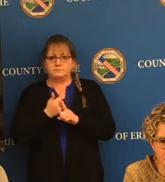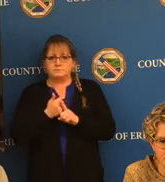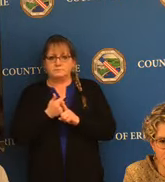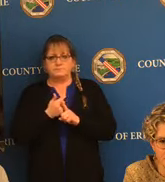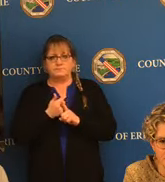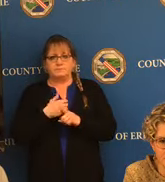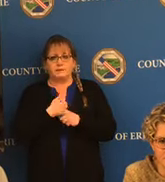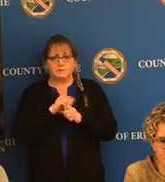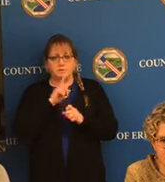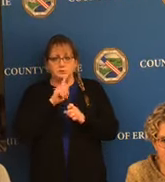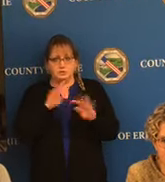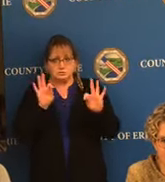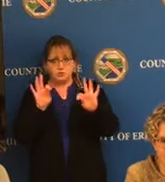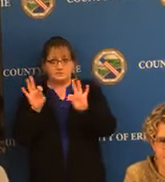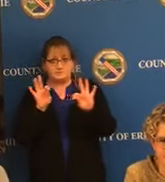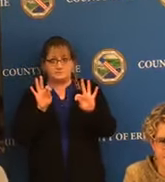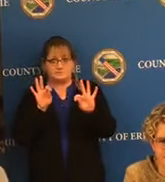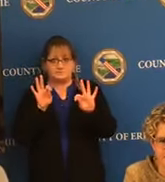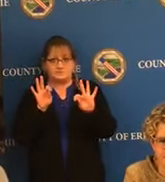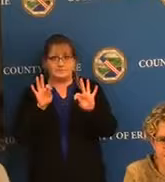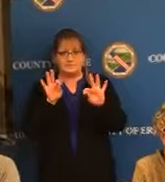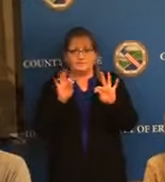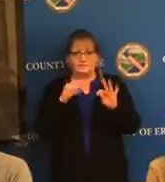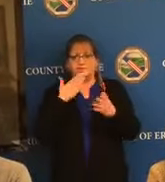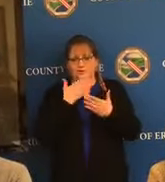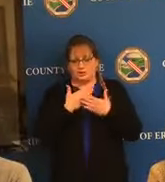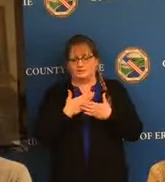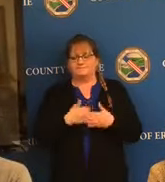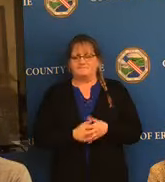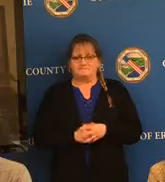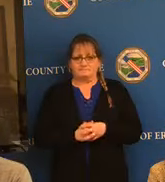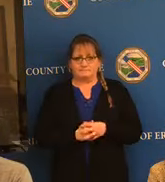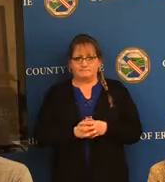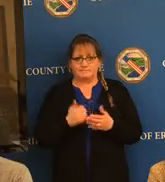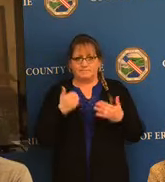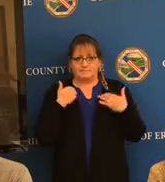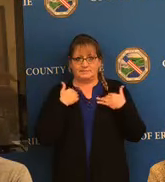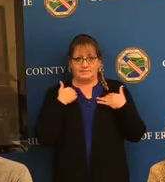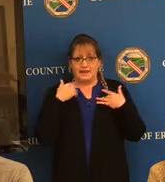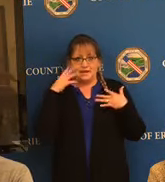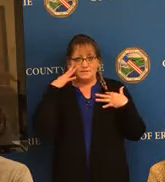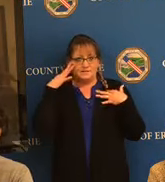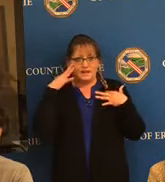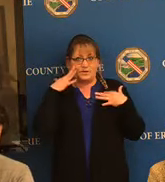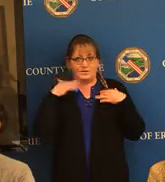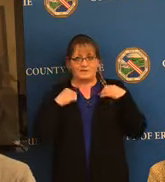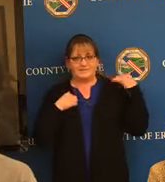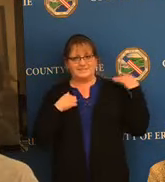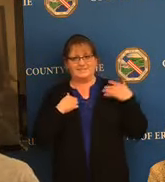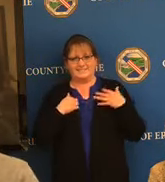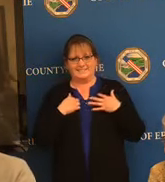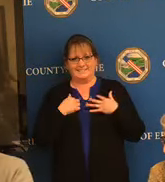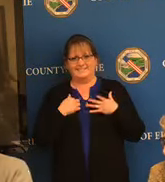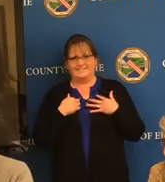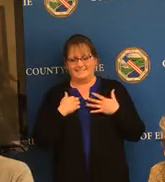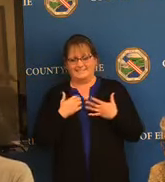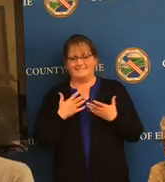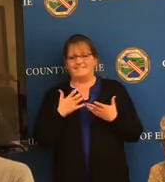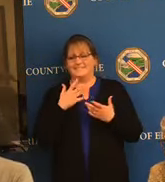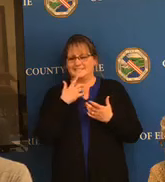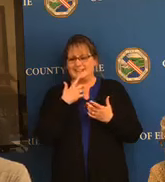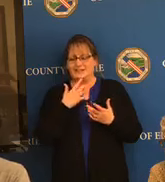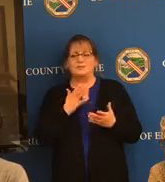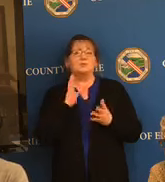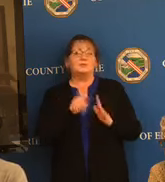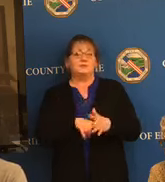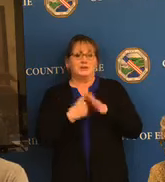make sure we're working all right. We okay now? All good now. Okay. Did we not have sound at first? We did not have sound at first. Okay, we did not have sound. So